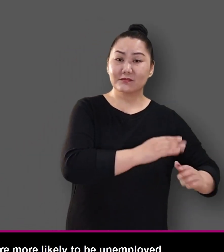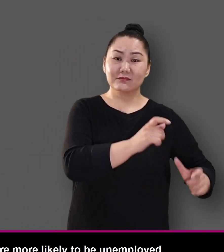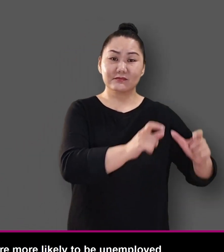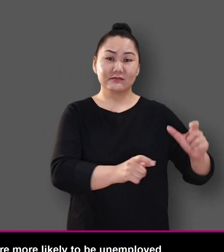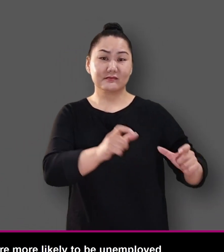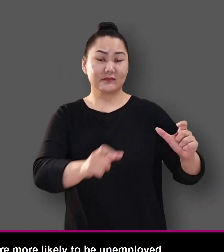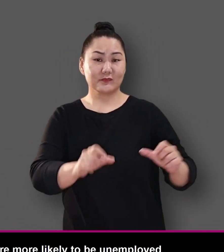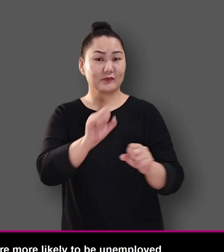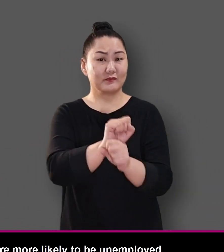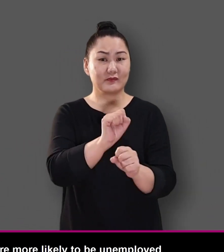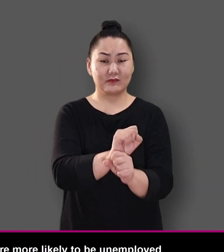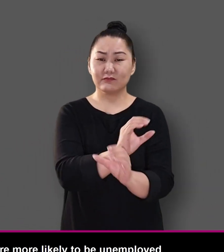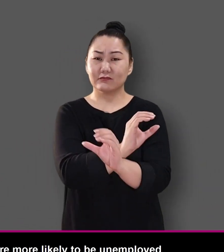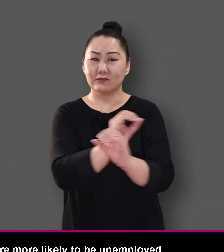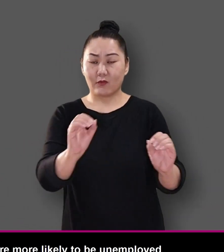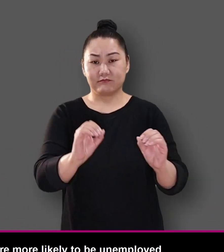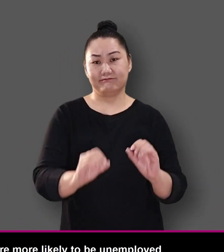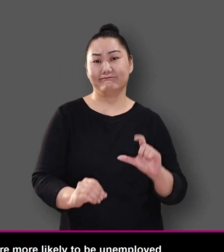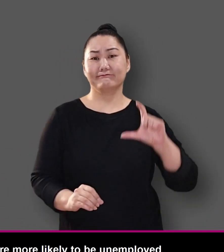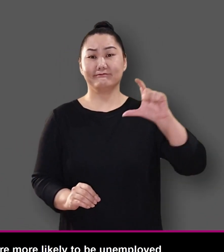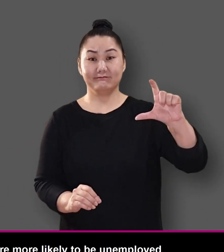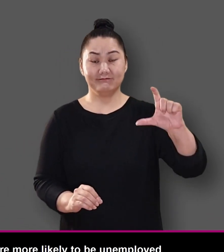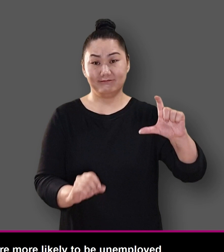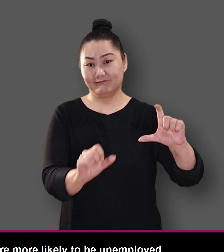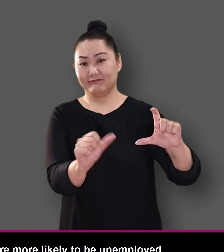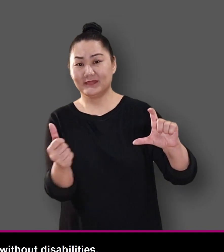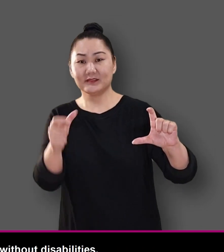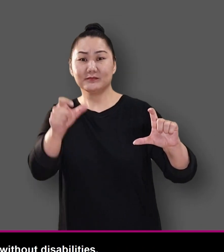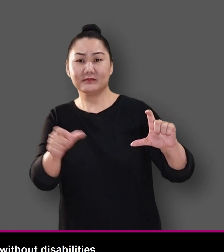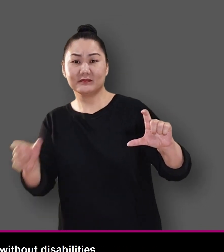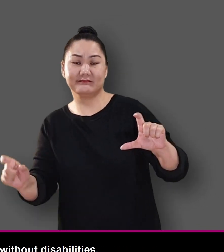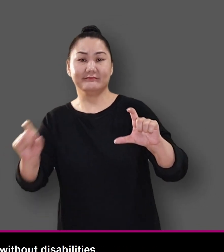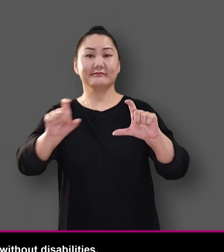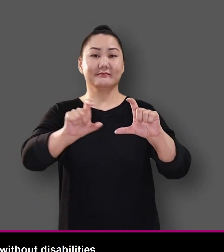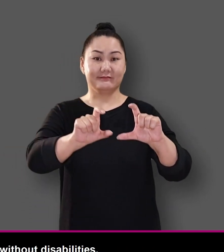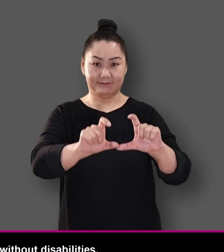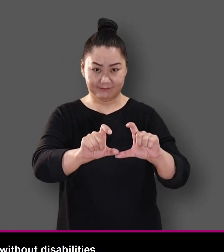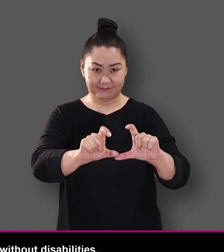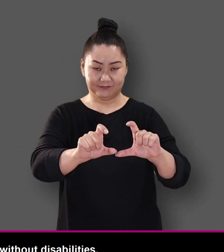Persons with disabilities are more likely to be unemployed than persons without disabilities.